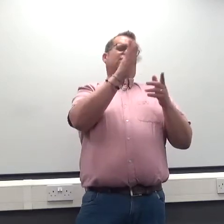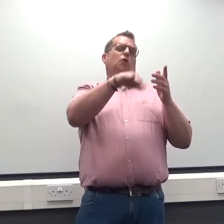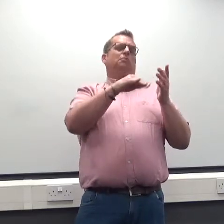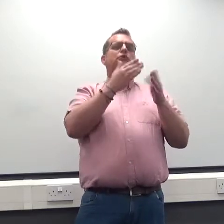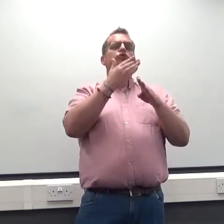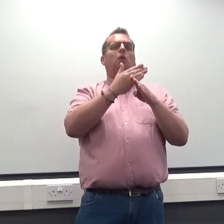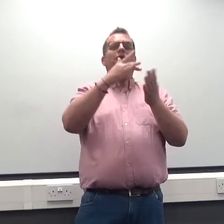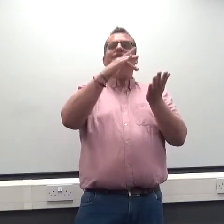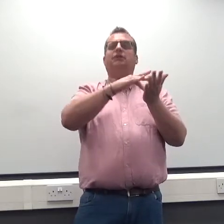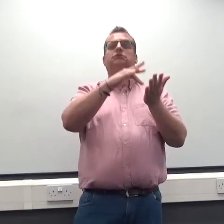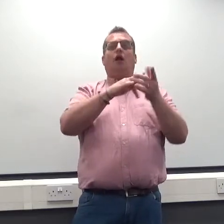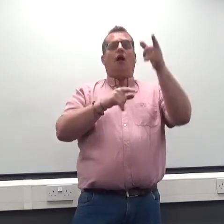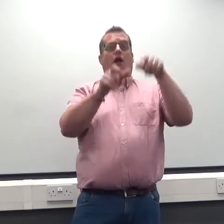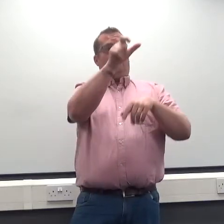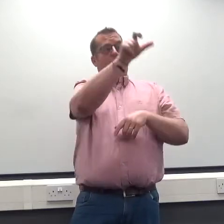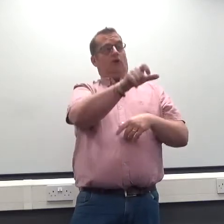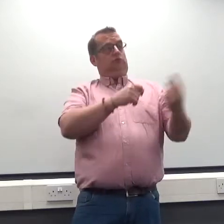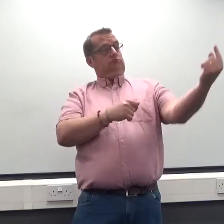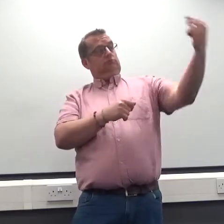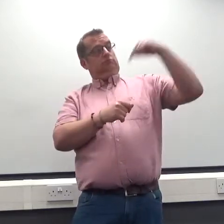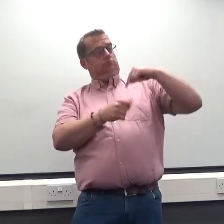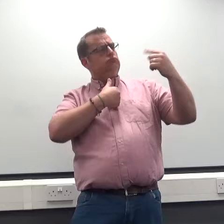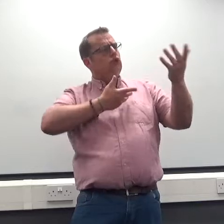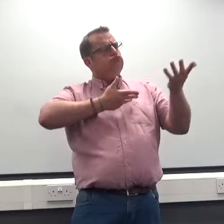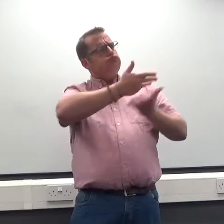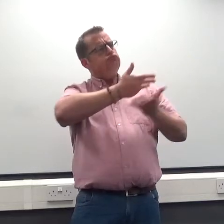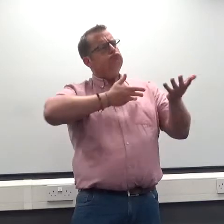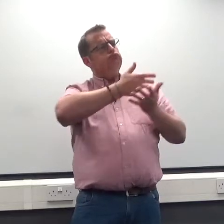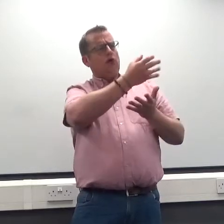So using the funding from Access to Work would fund this PAT